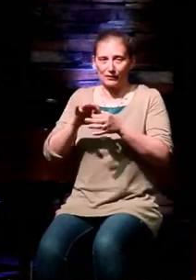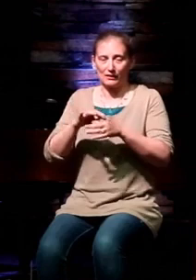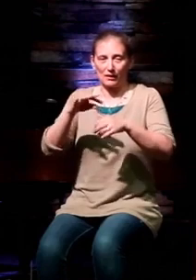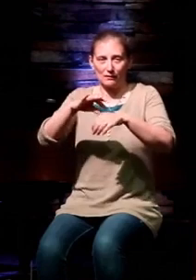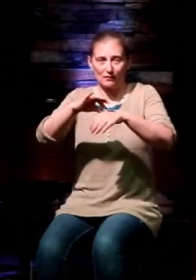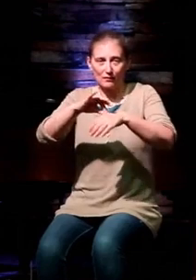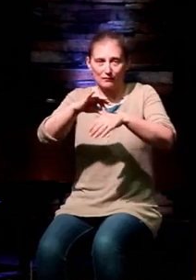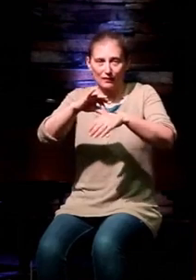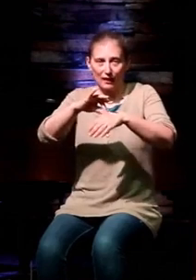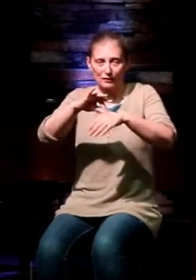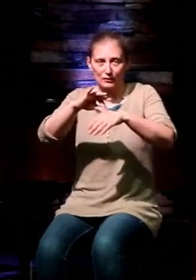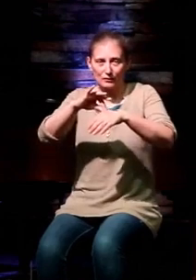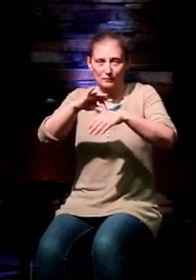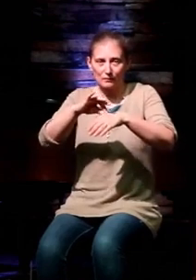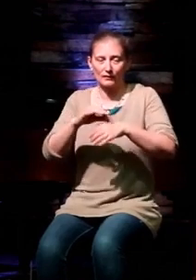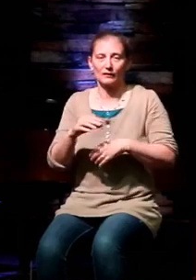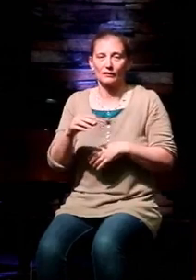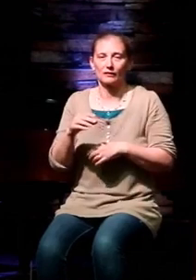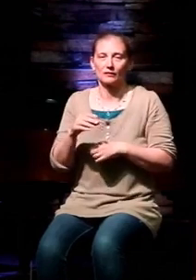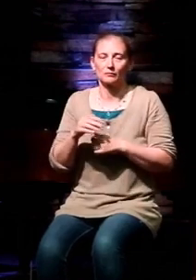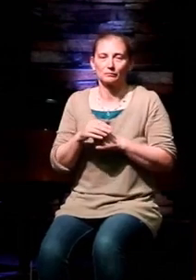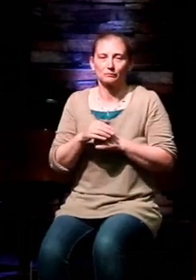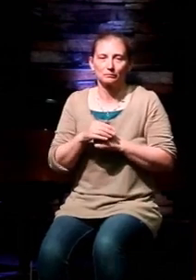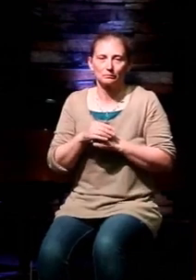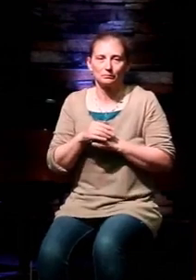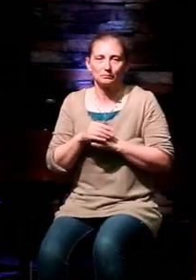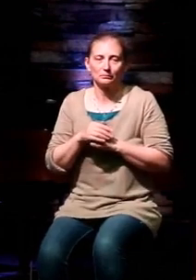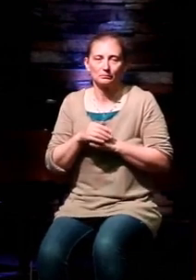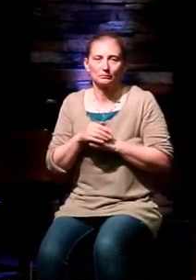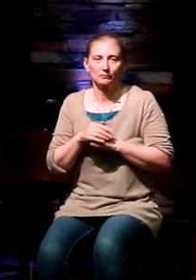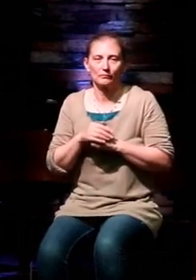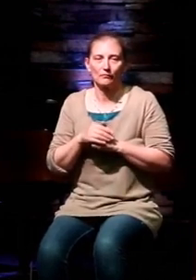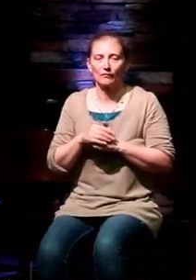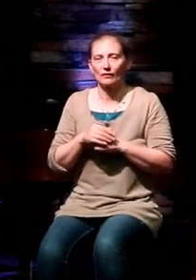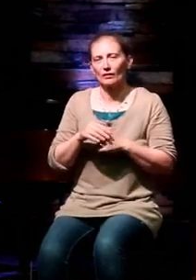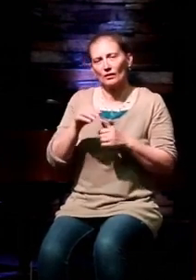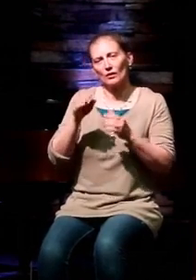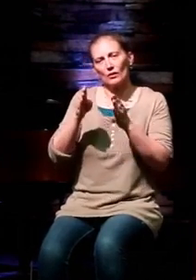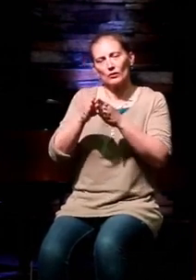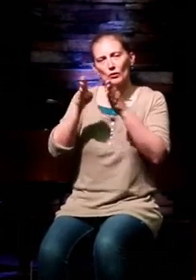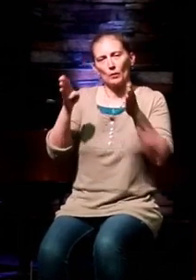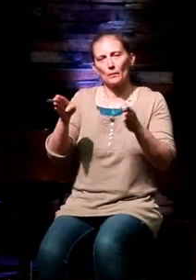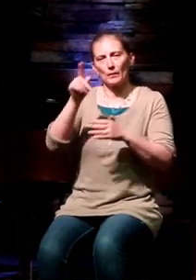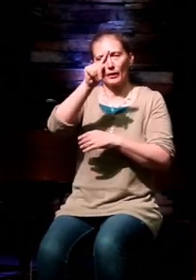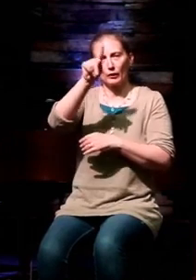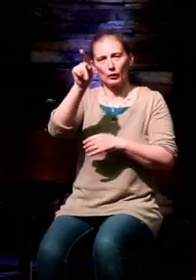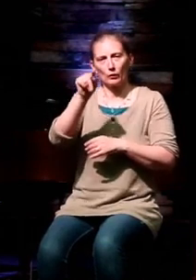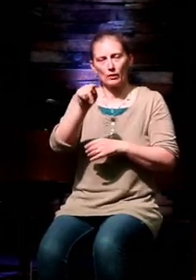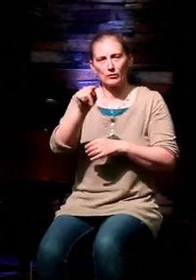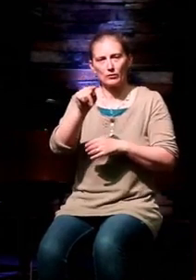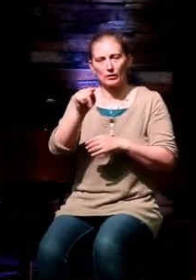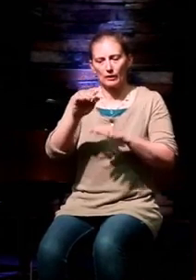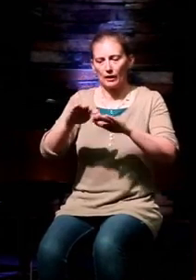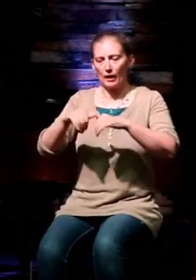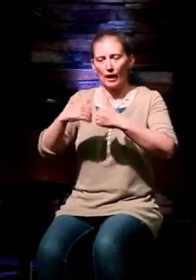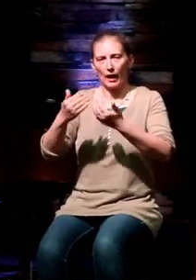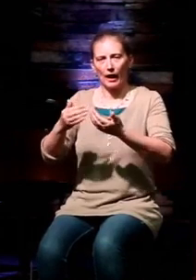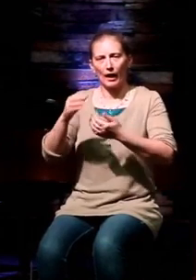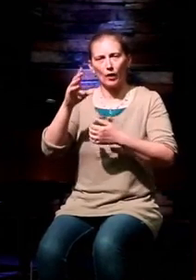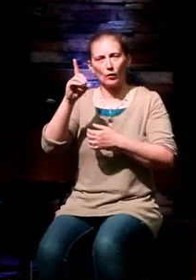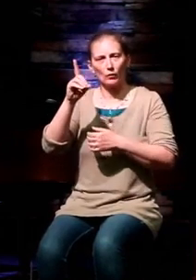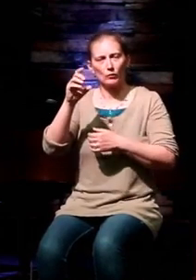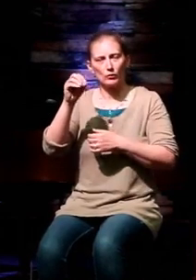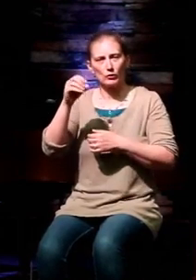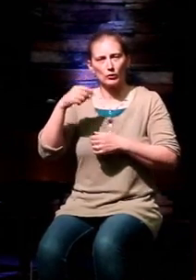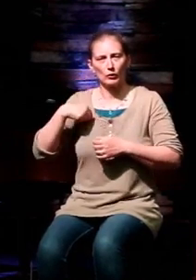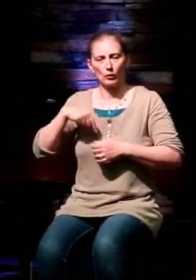those desires. You just won't carry them out. So the big question is, how do we walk by the Spirit? How do we